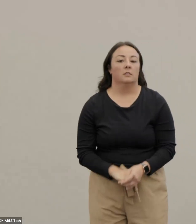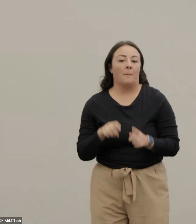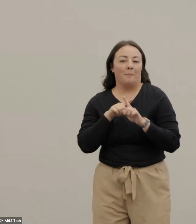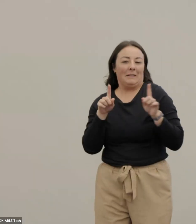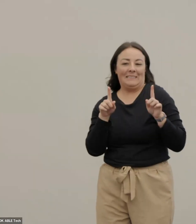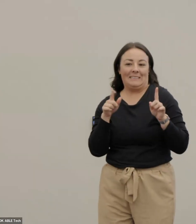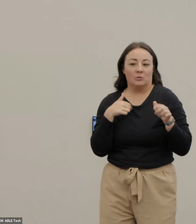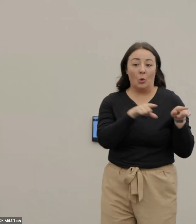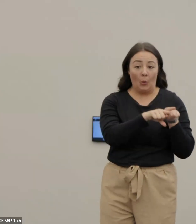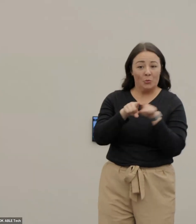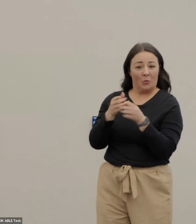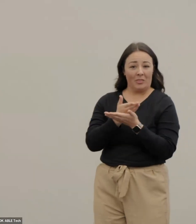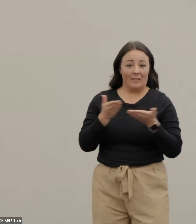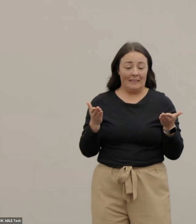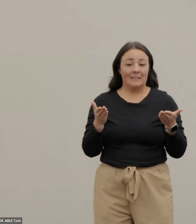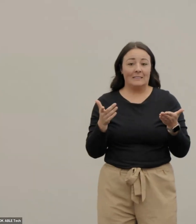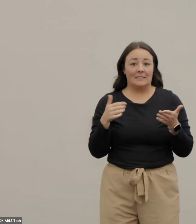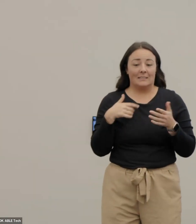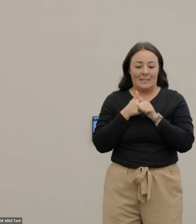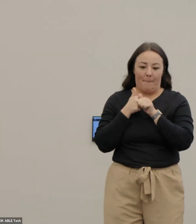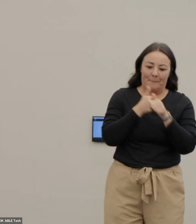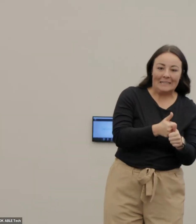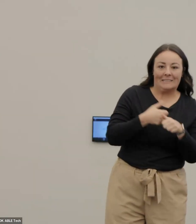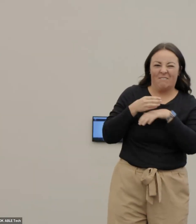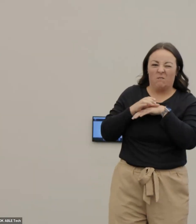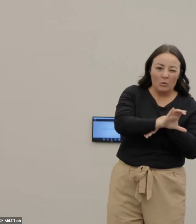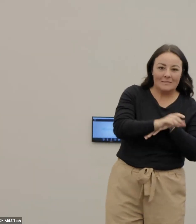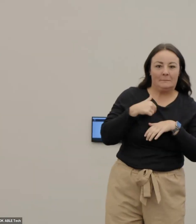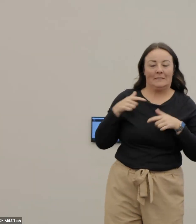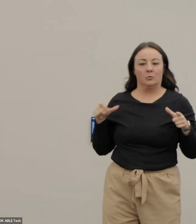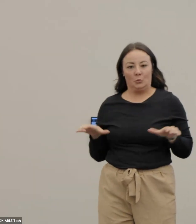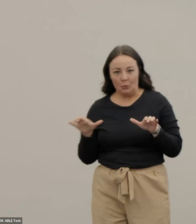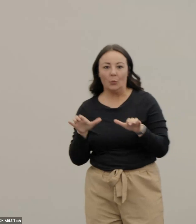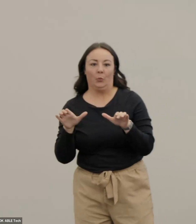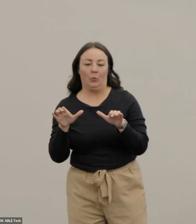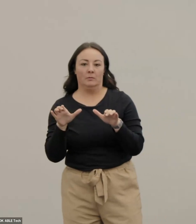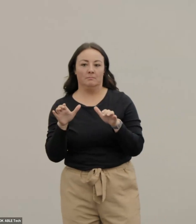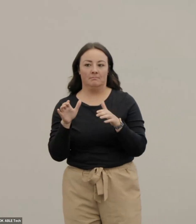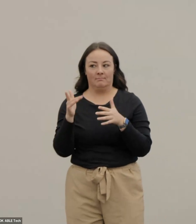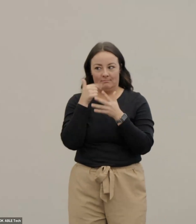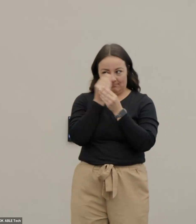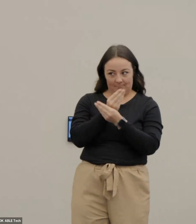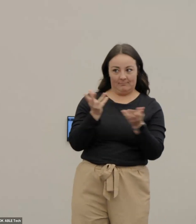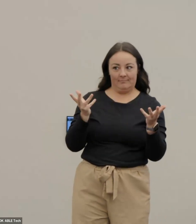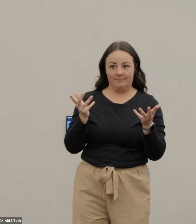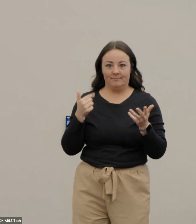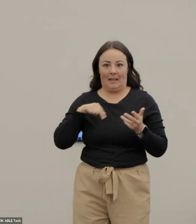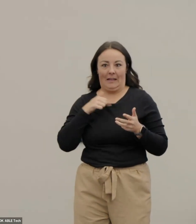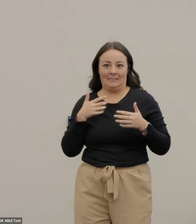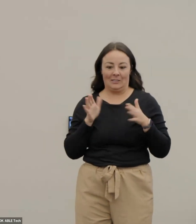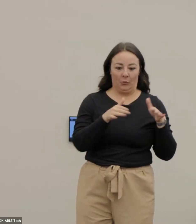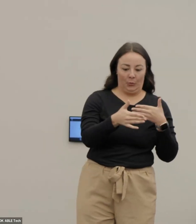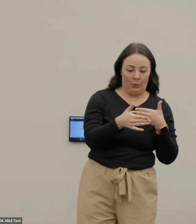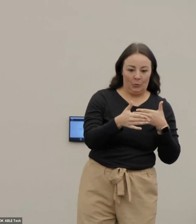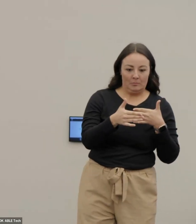But there are also things that compliance forces me to do that between us in the room doesn't have a hill of a